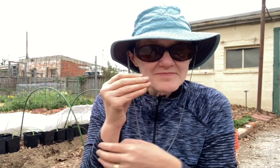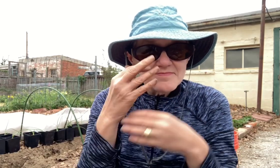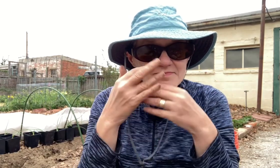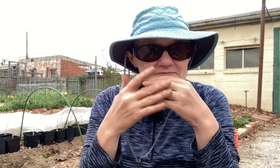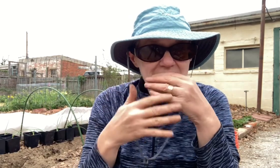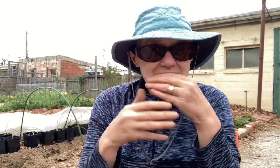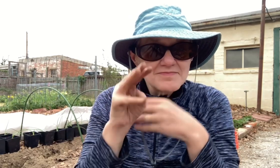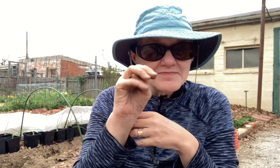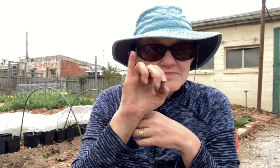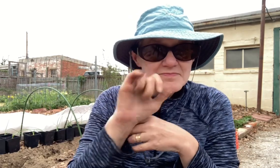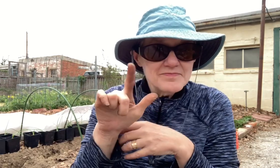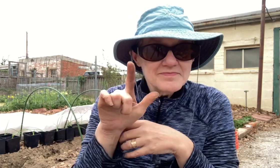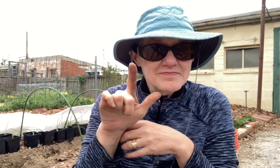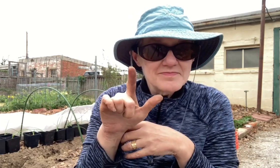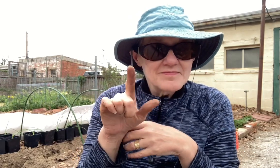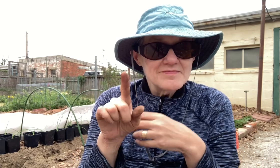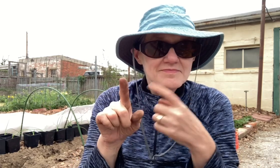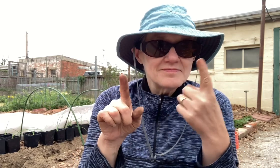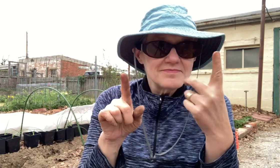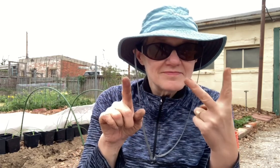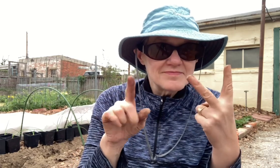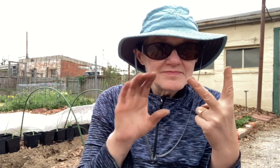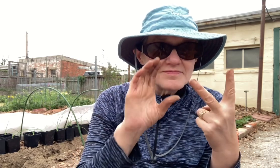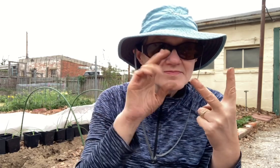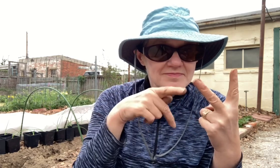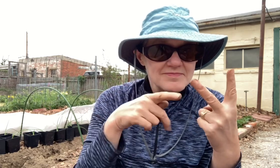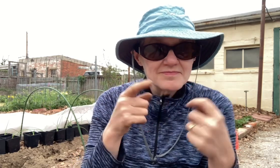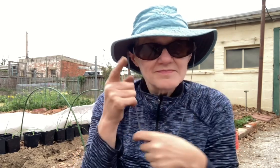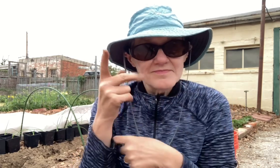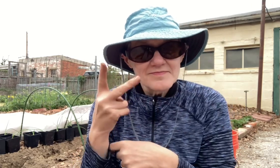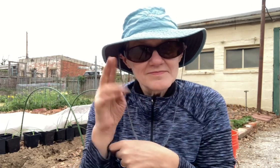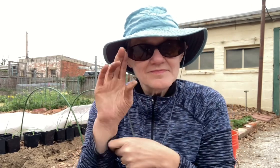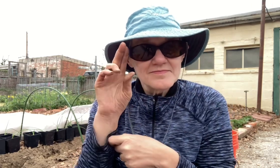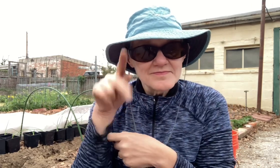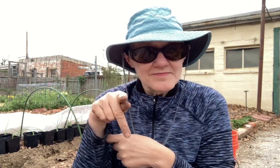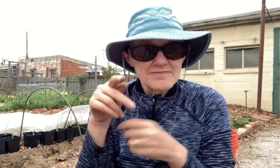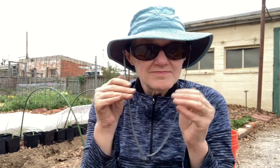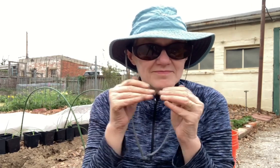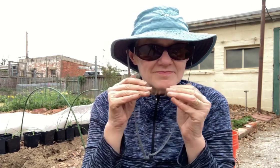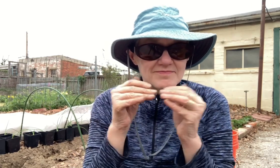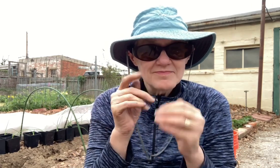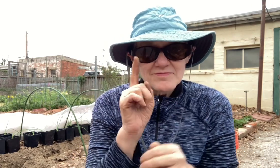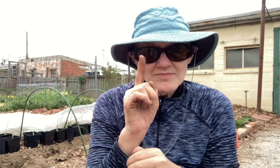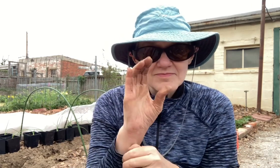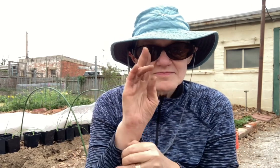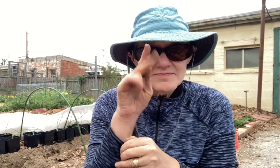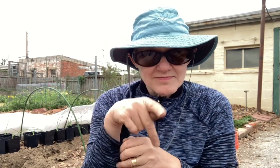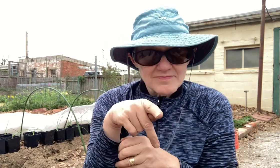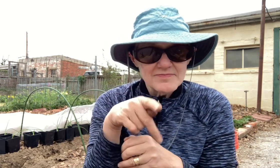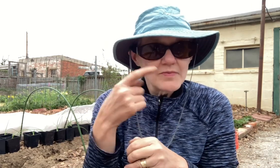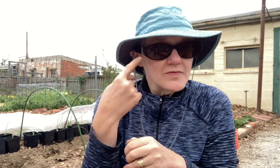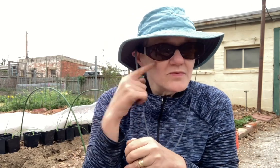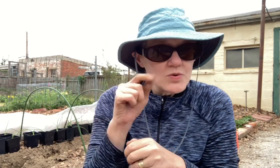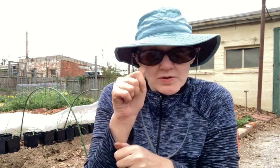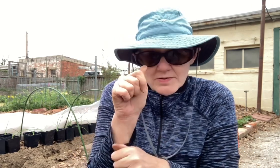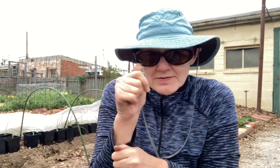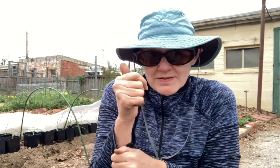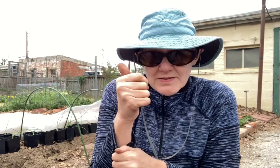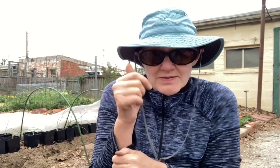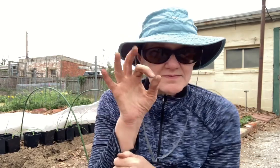and blood meal, equal parts, like half a cup and half a cup. So 1 cup for